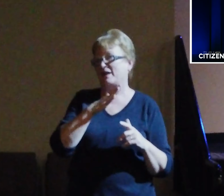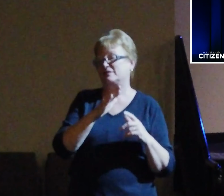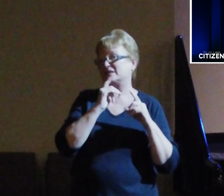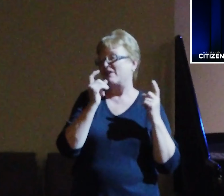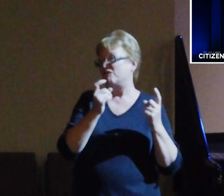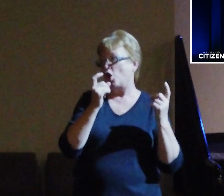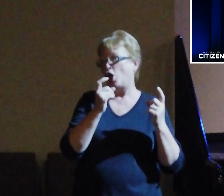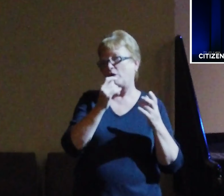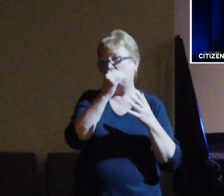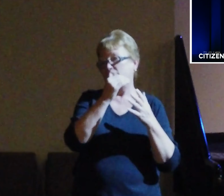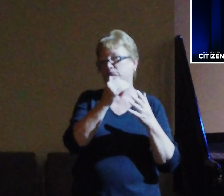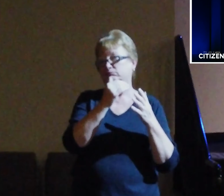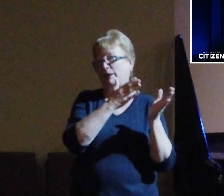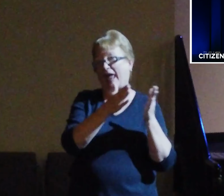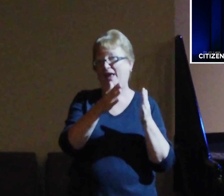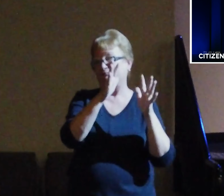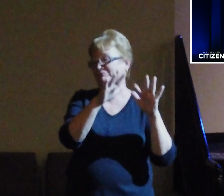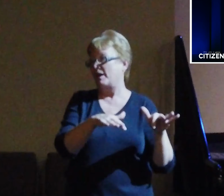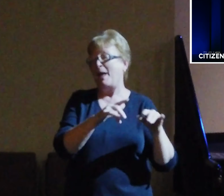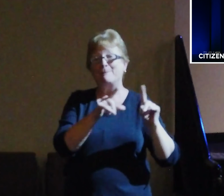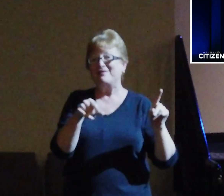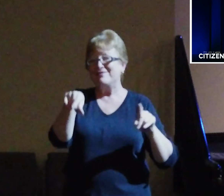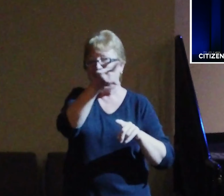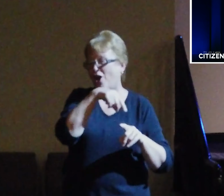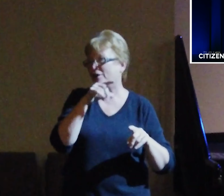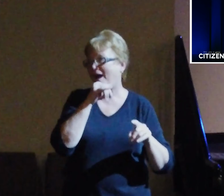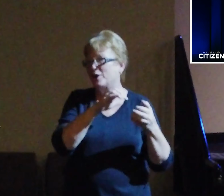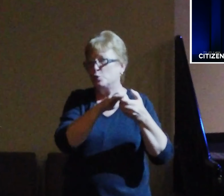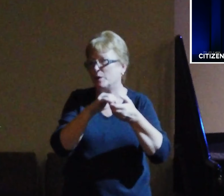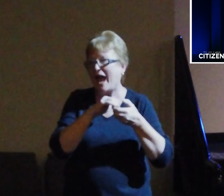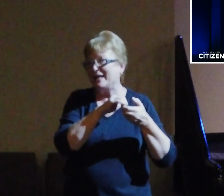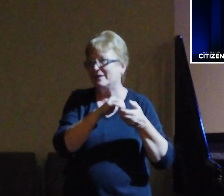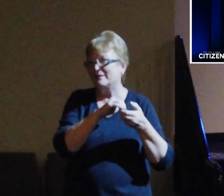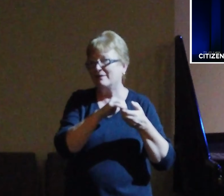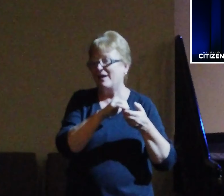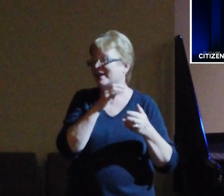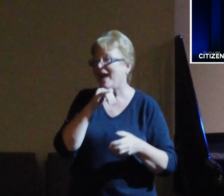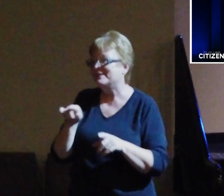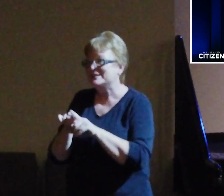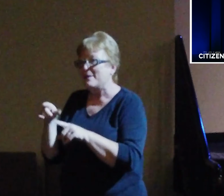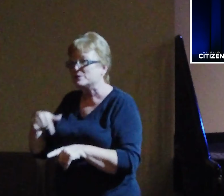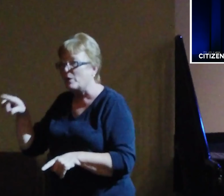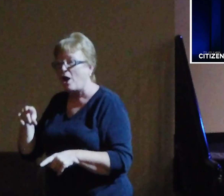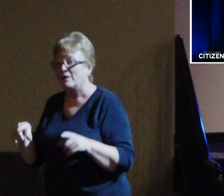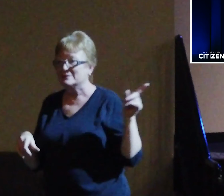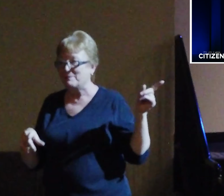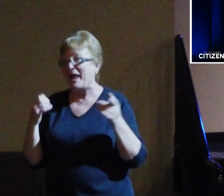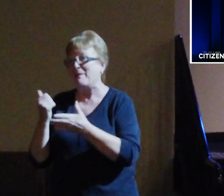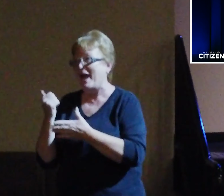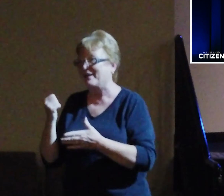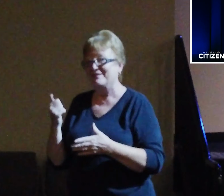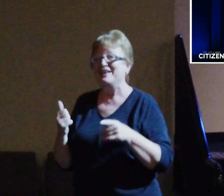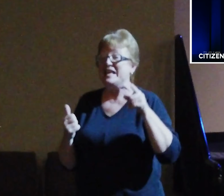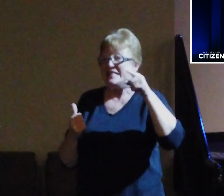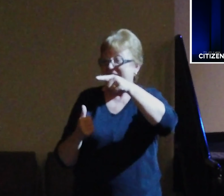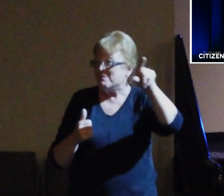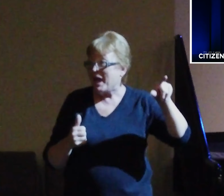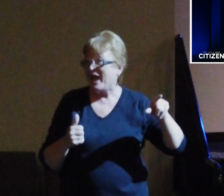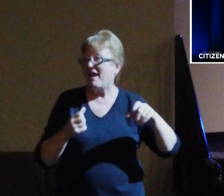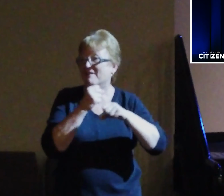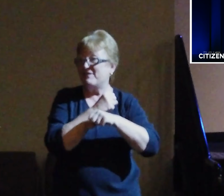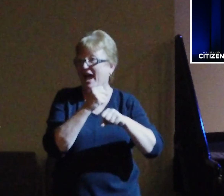But get this, they are not united like we are. Amen. They may fight together against a